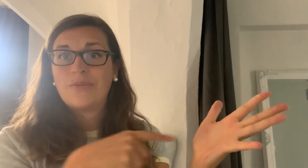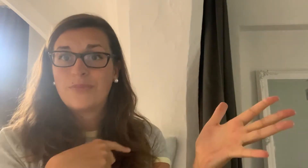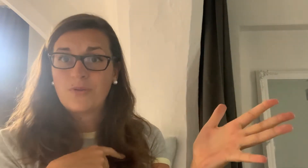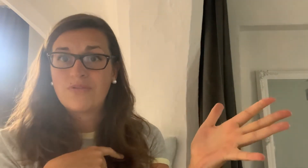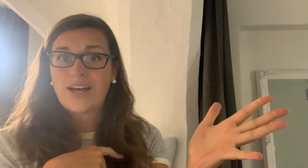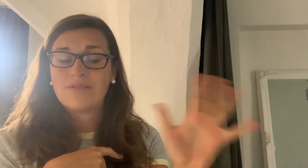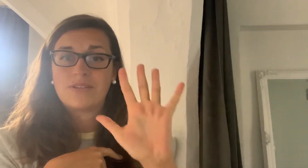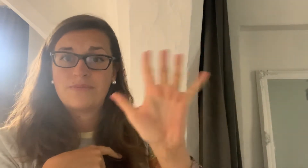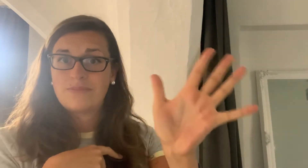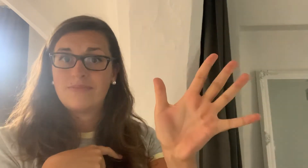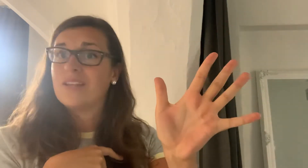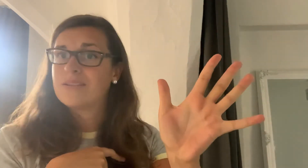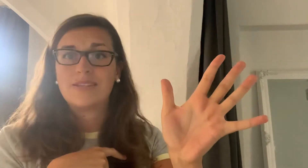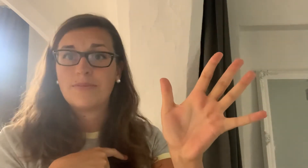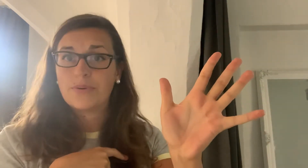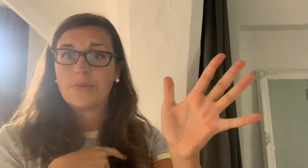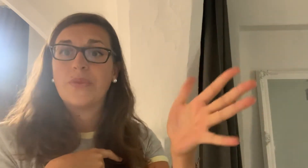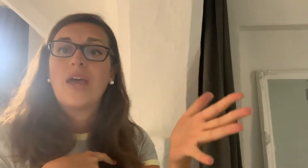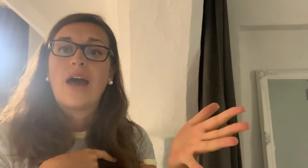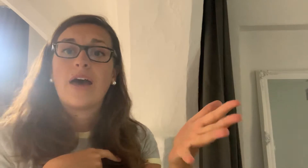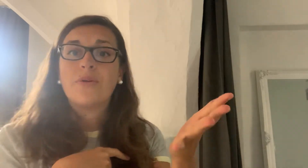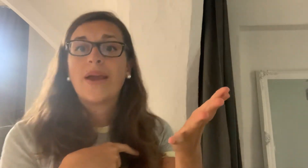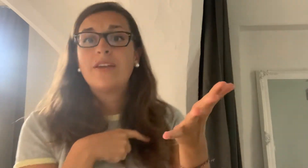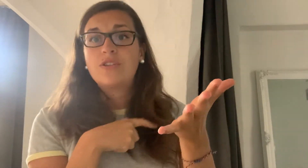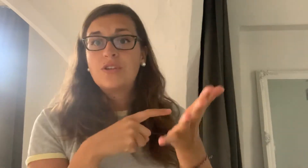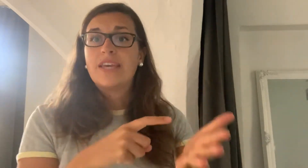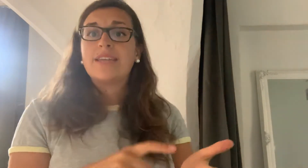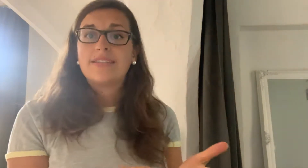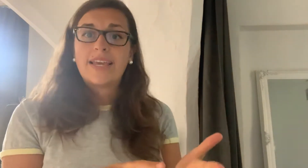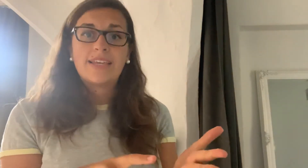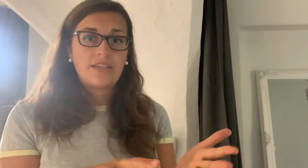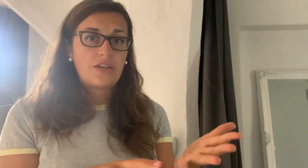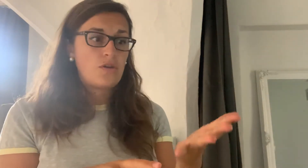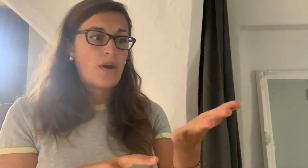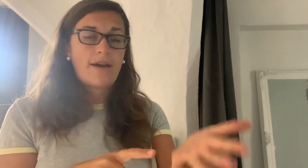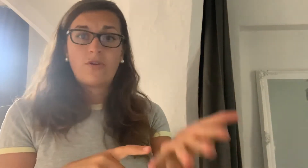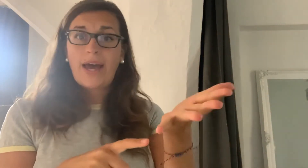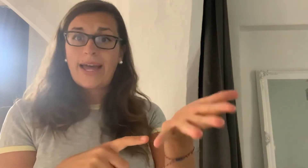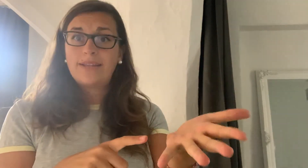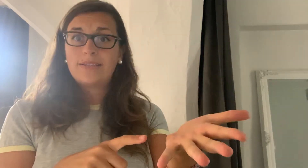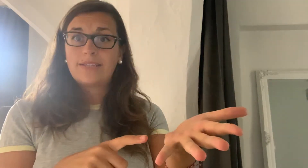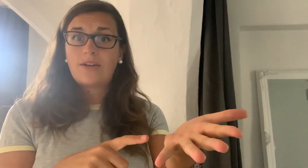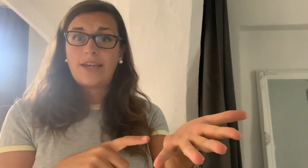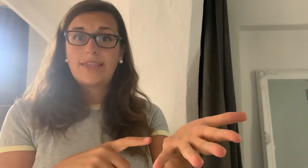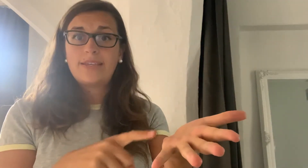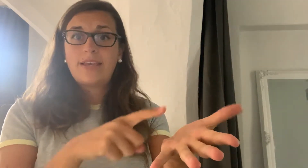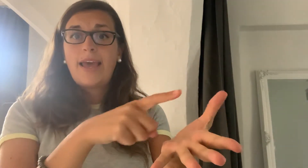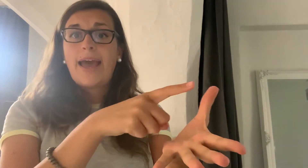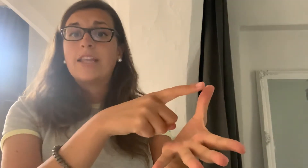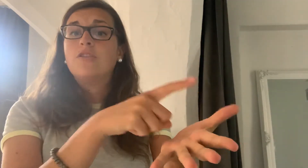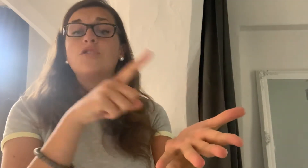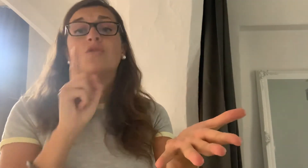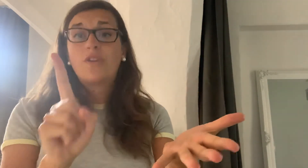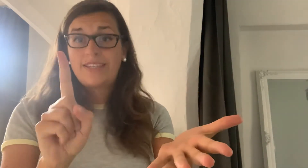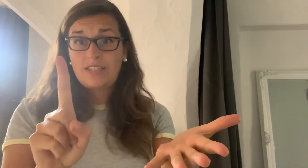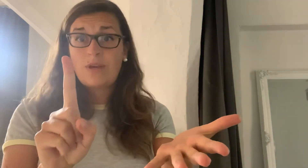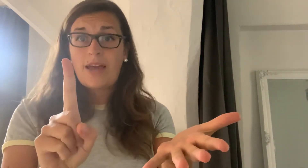All the vowels, nice and simple. The way you do this is you have your hand down like this, and you do not, this is where you have to be